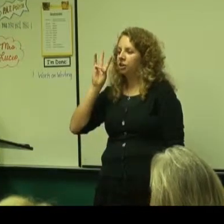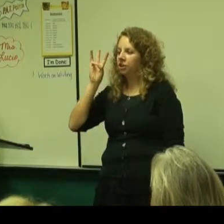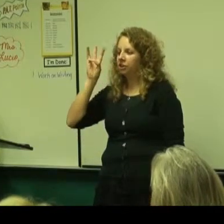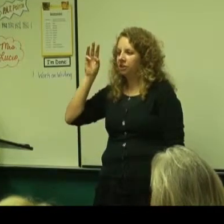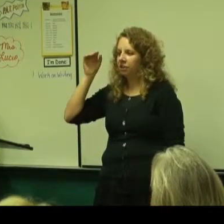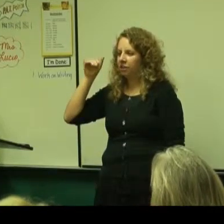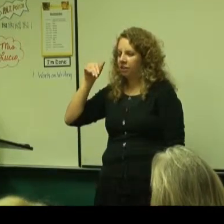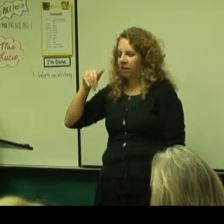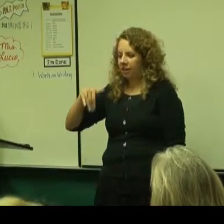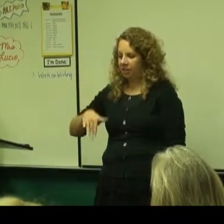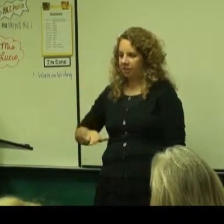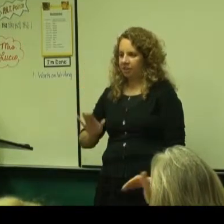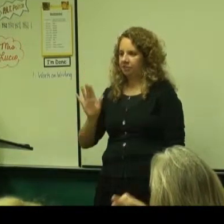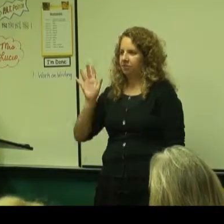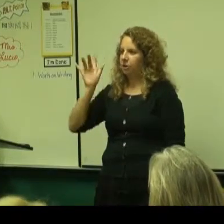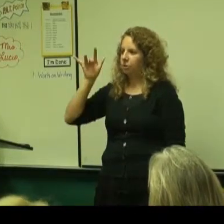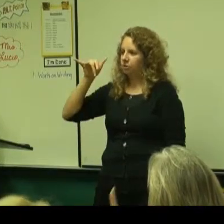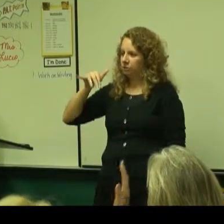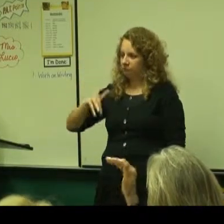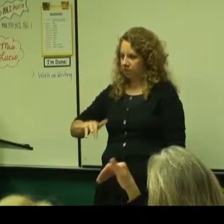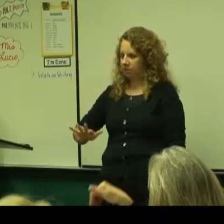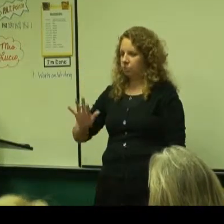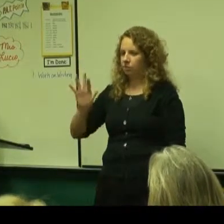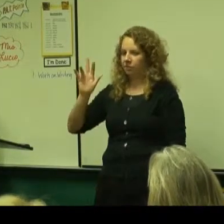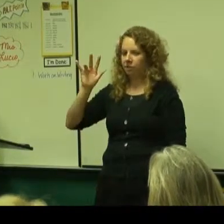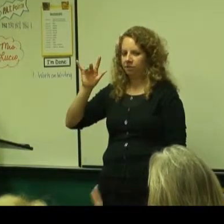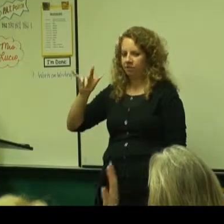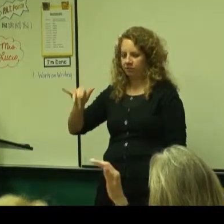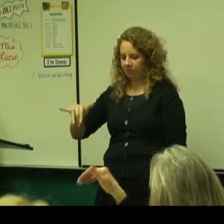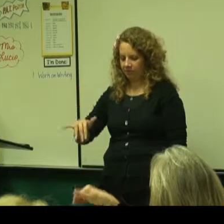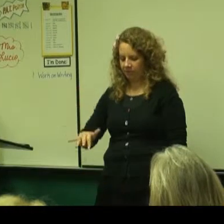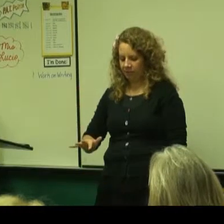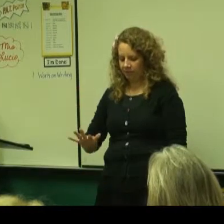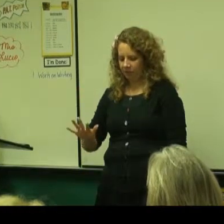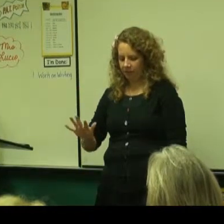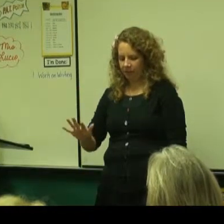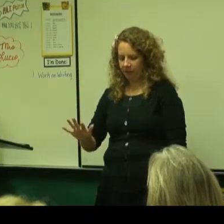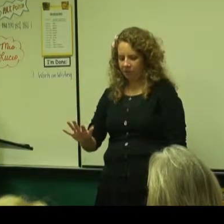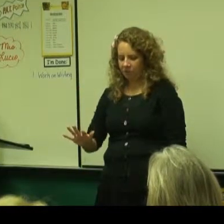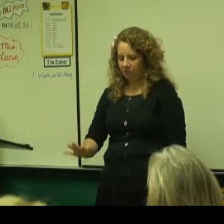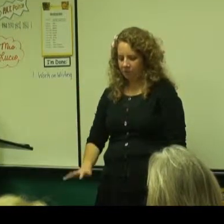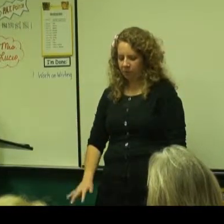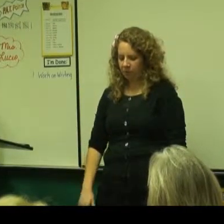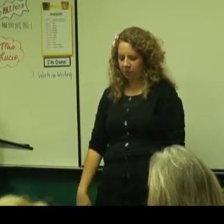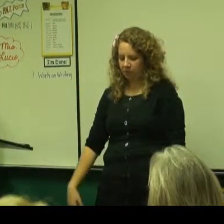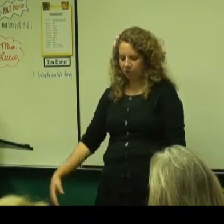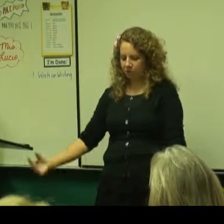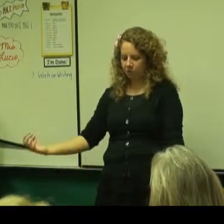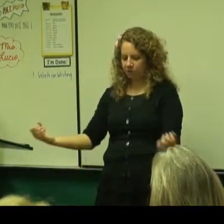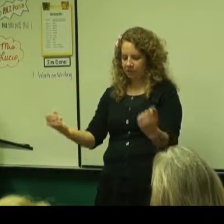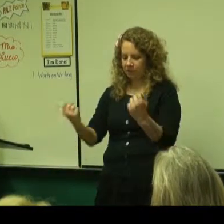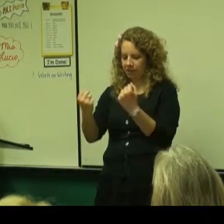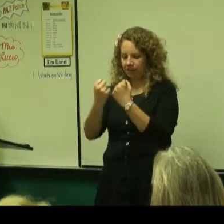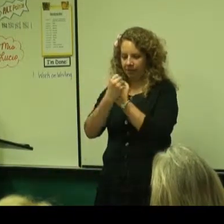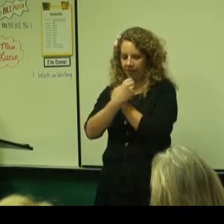water, like flows. This is a river. Okay, so what we're going to do is we're going to say